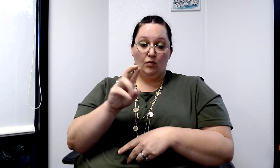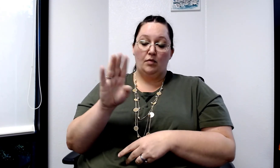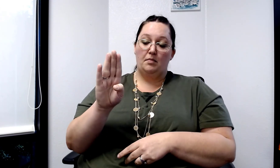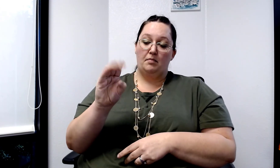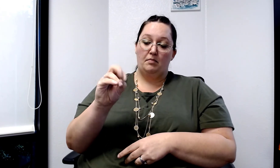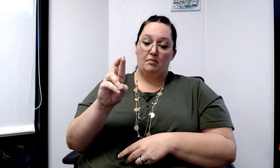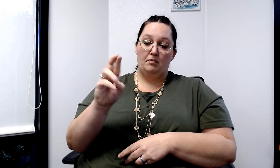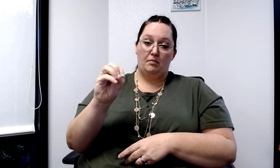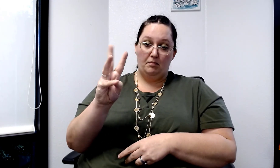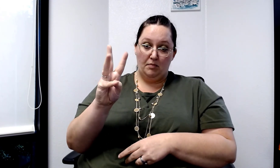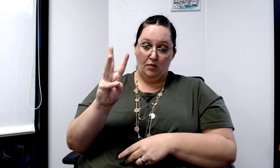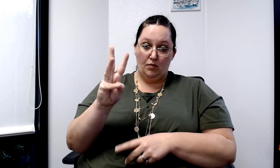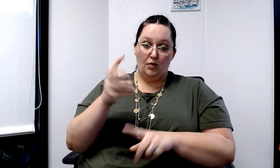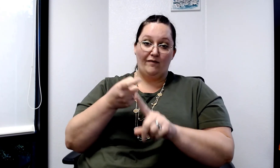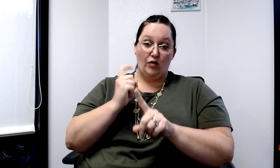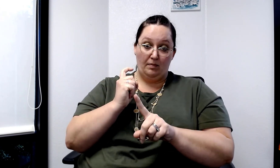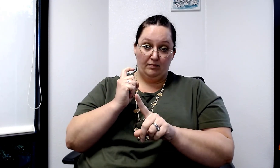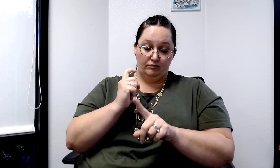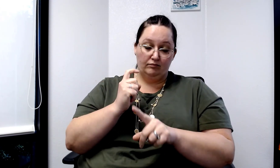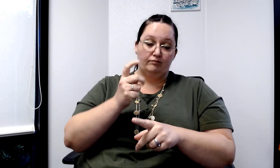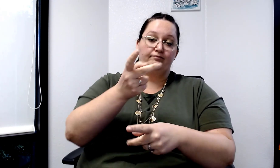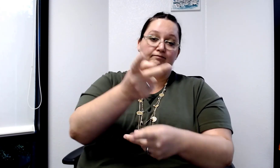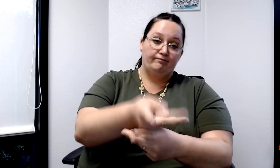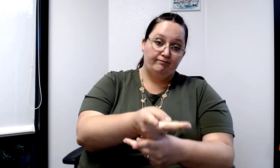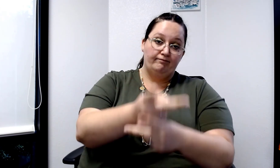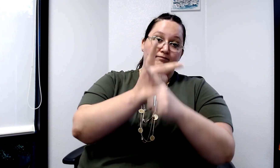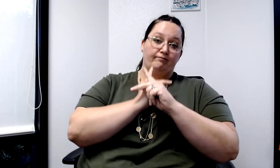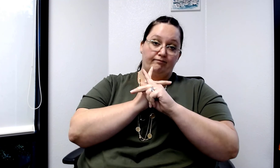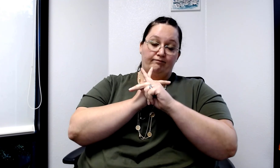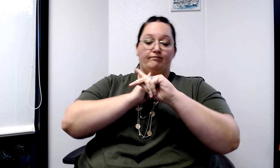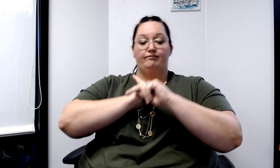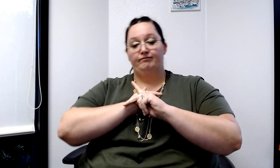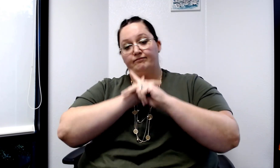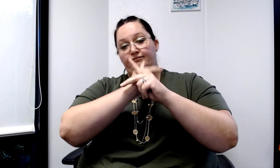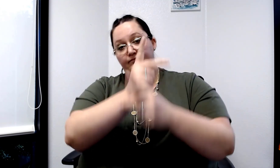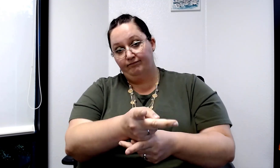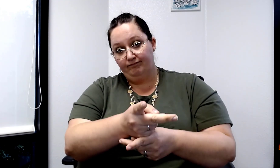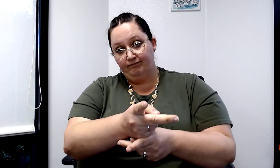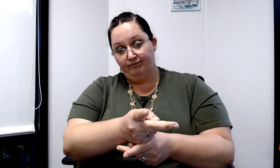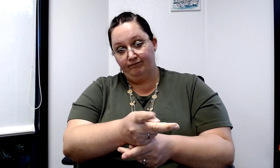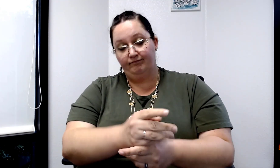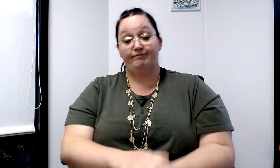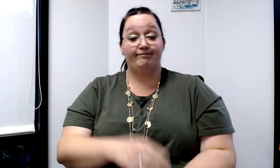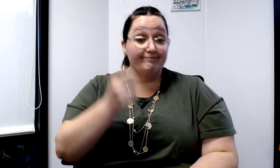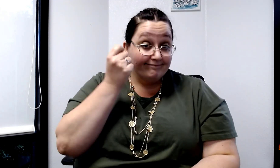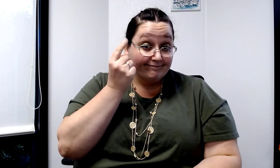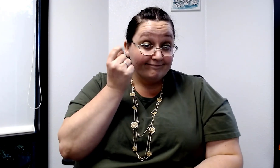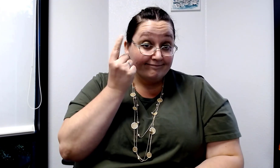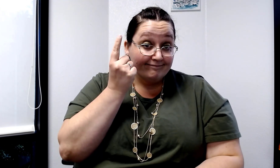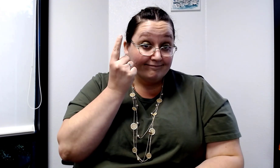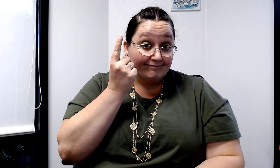from subject to object. But the object to subject, right? That will